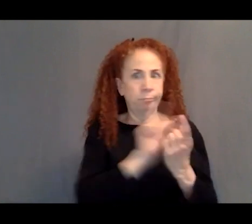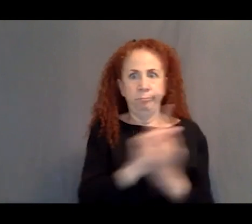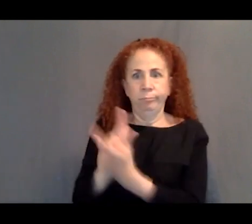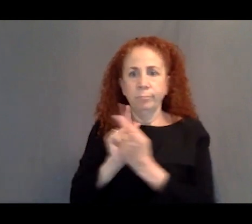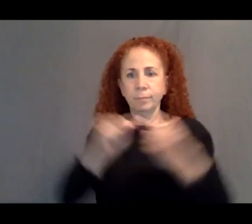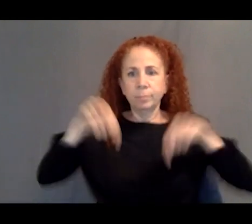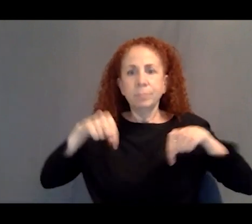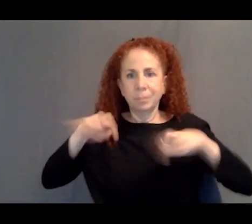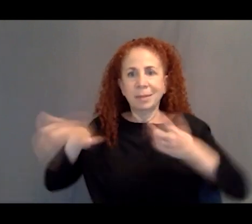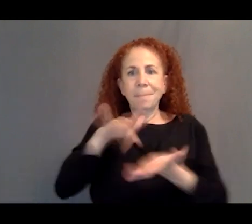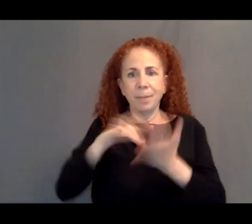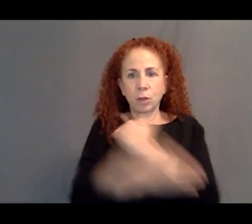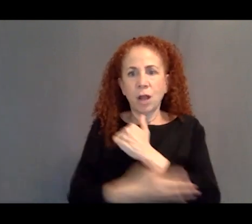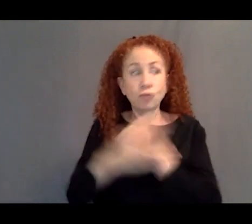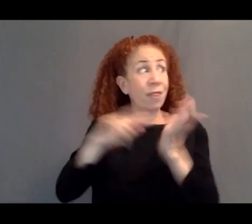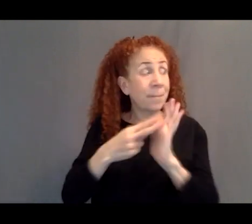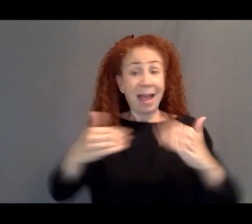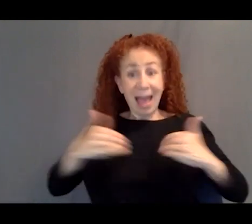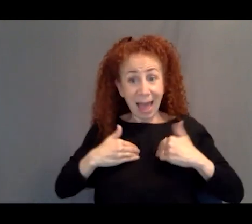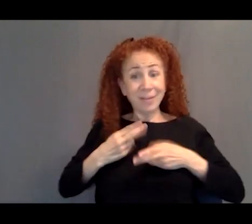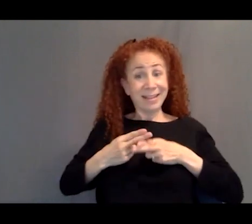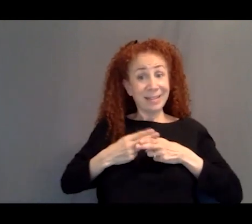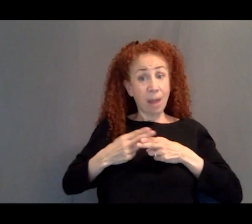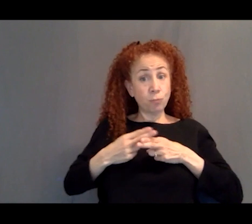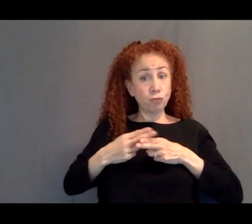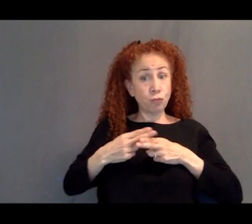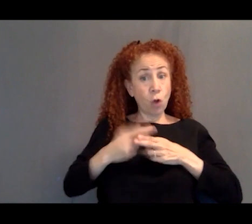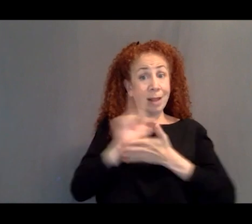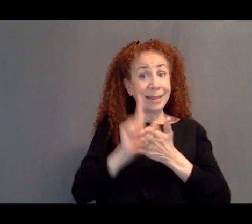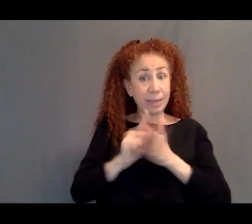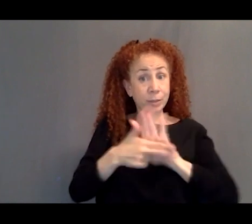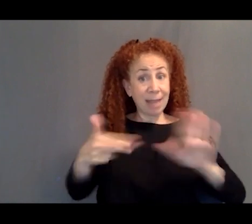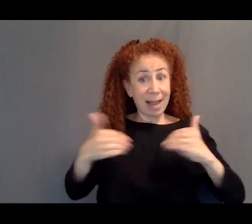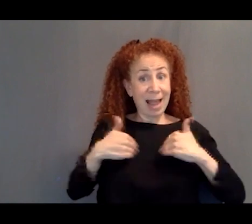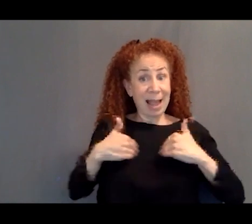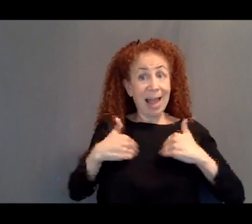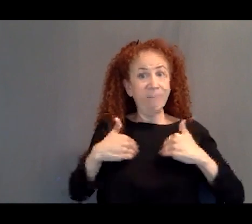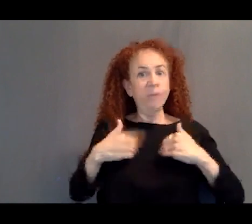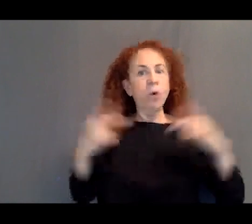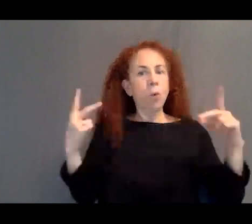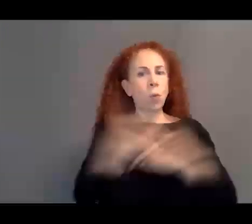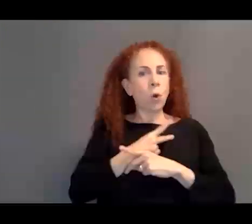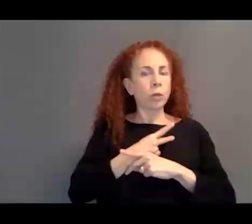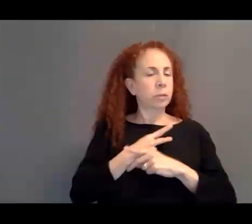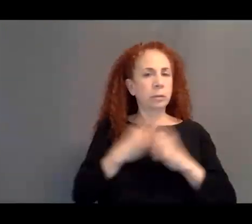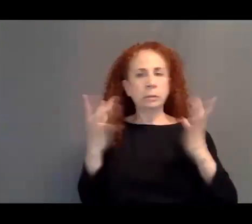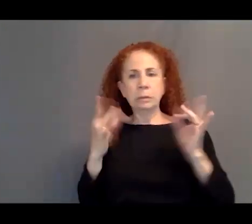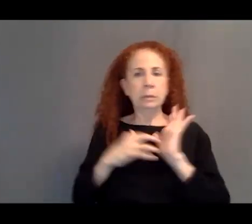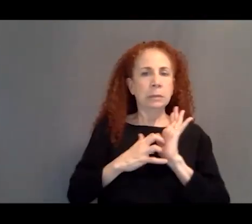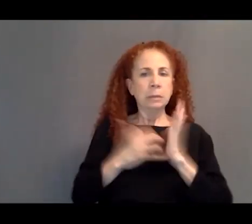has meant that living with a temporary legal status is even more tenuous today.